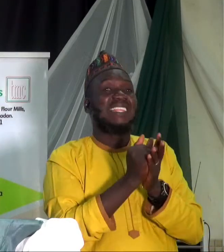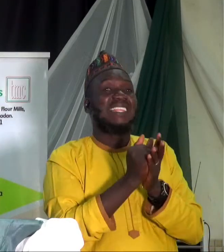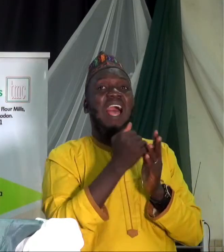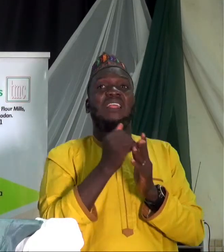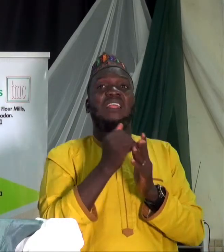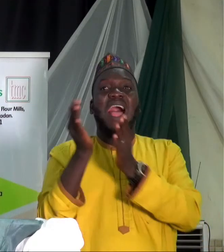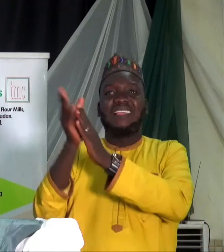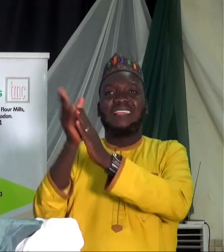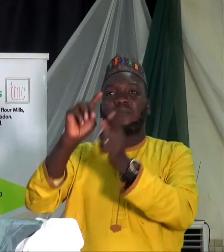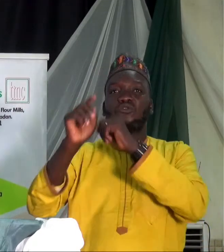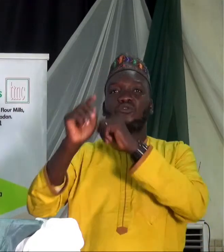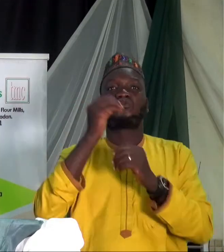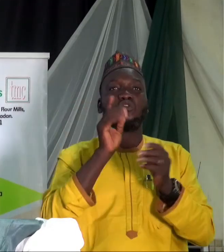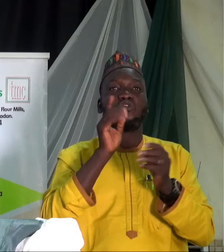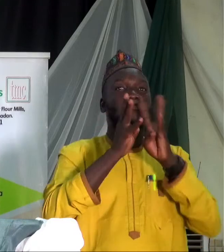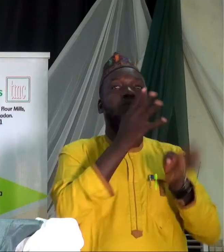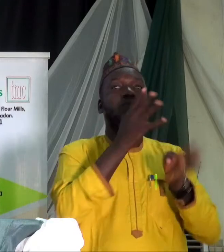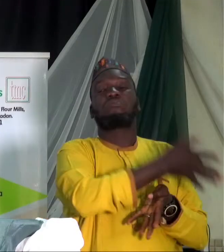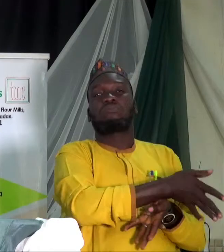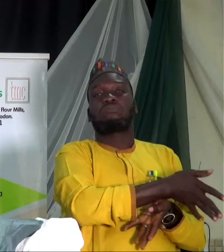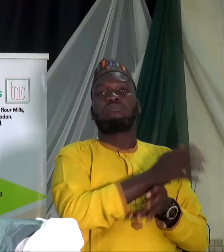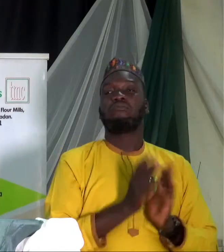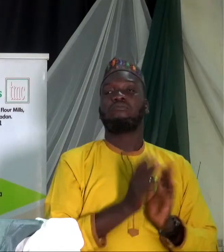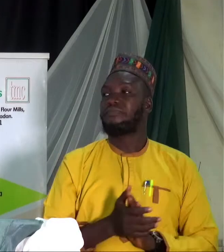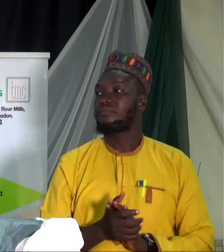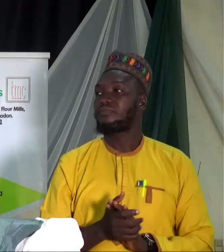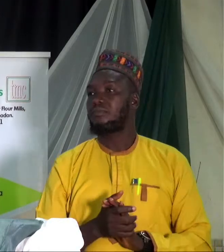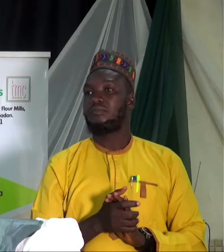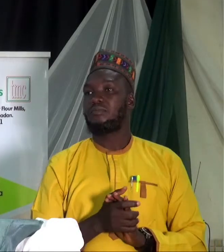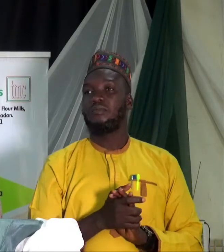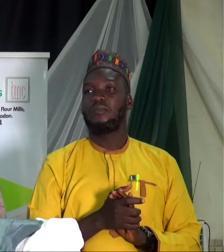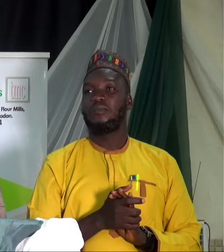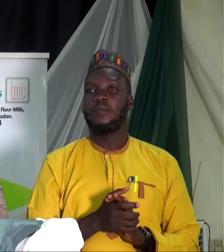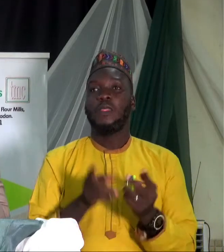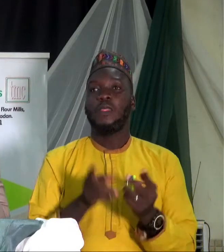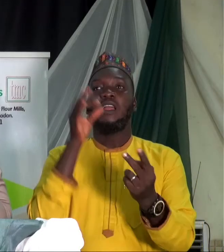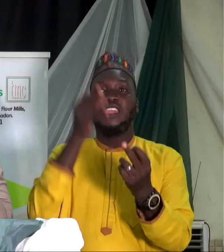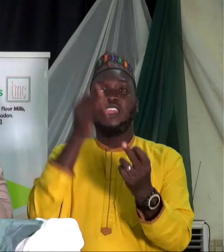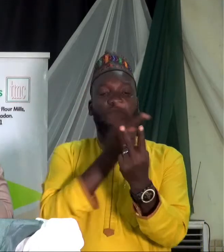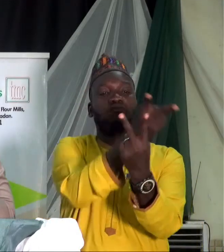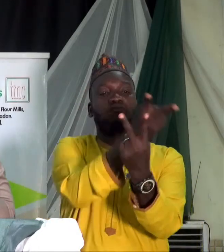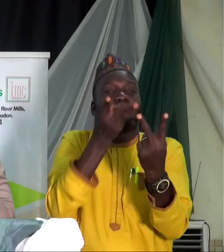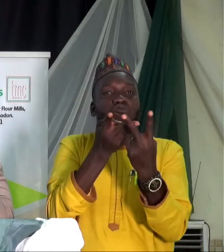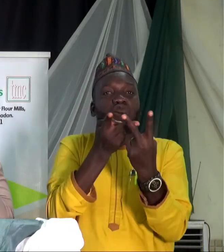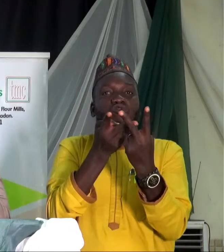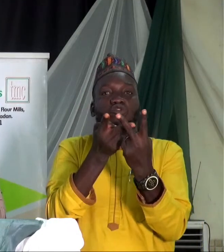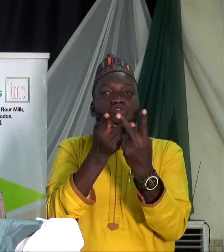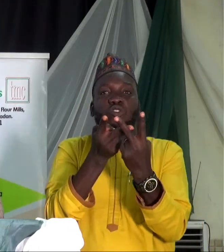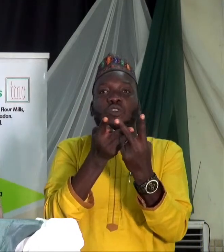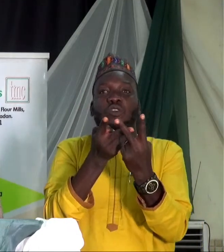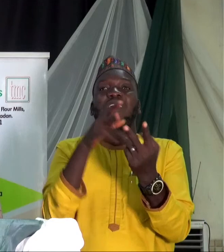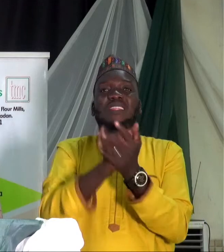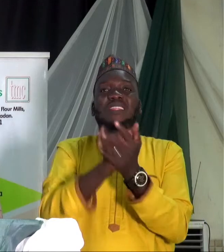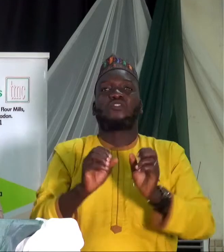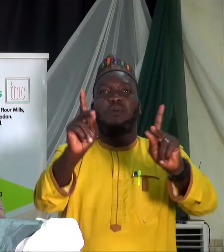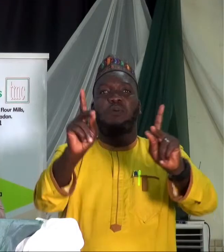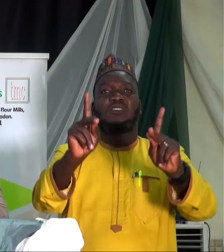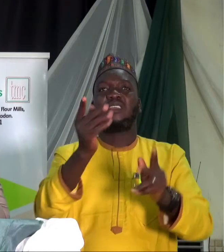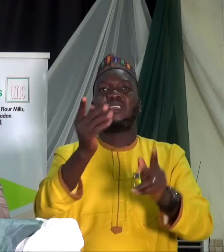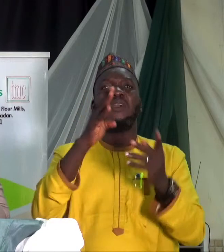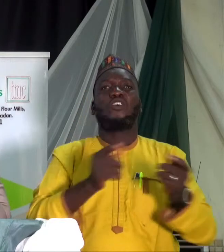soro ti the two forms ba wa nbi your opportunity o le ma tun waye